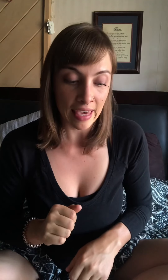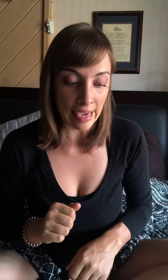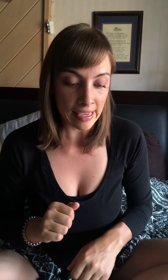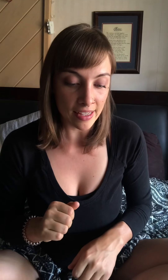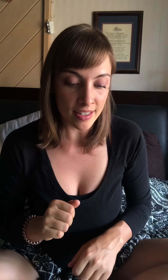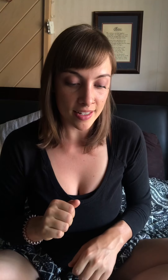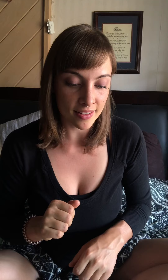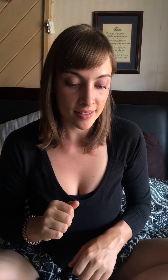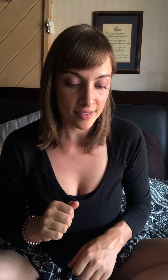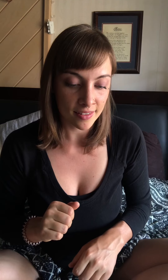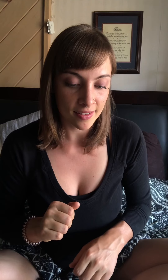Can't.